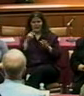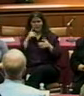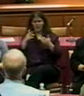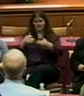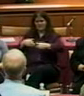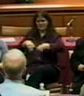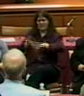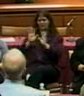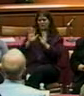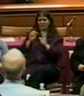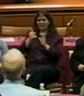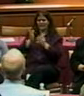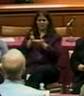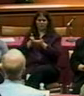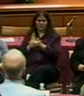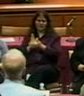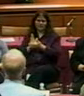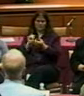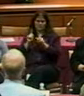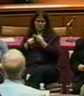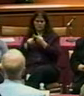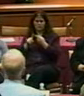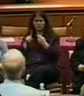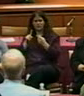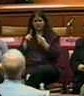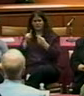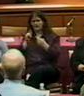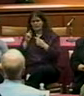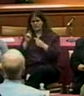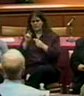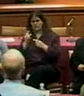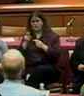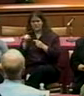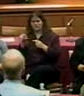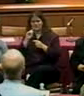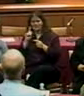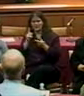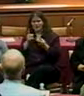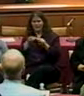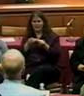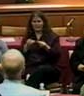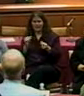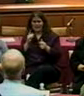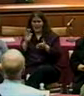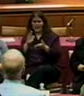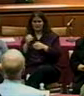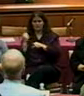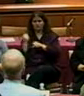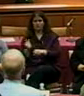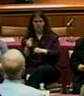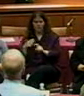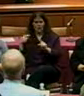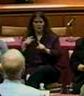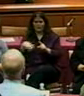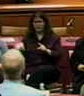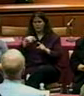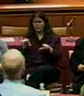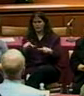telecommunication rights and we water down the whole purpose of this. And that's just my concern. This is